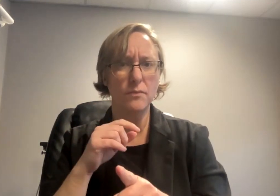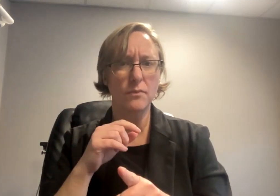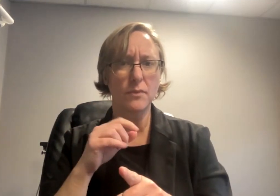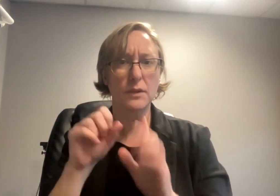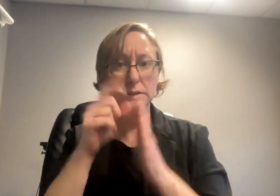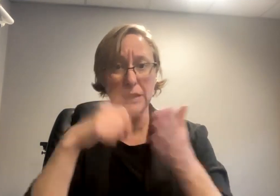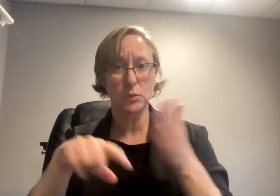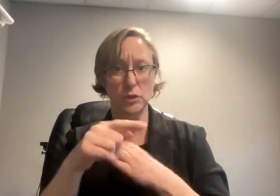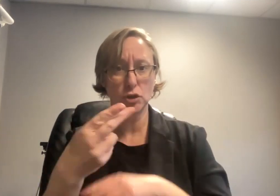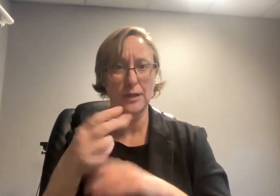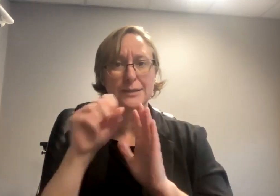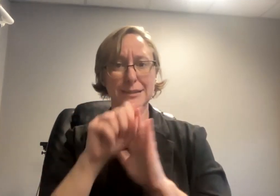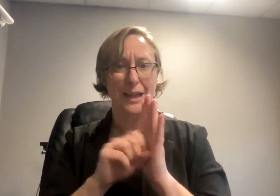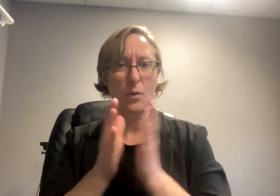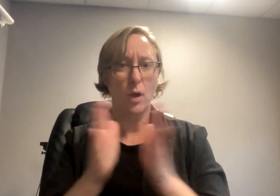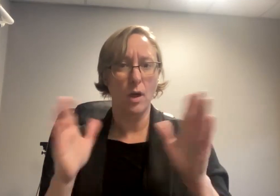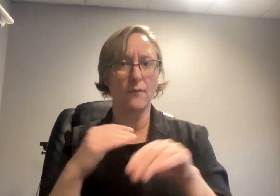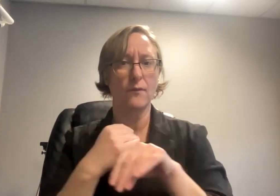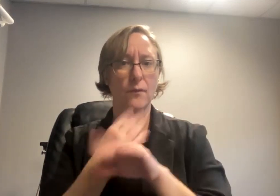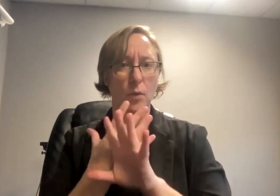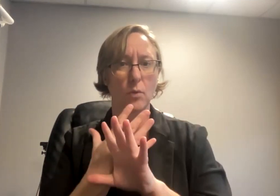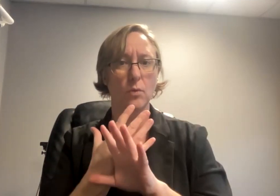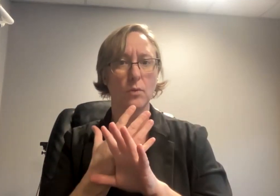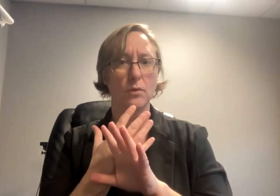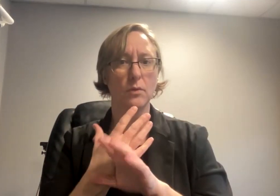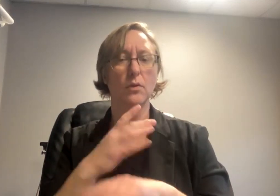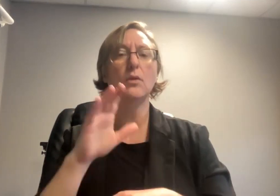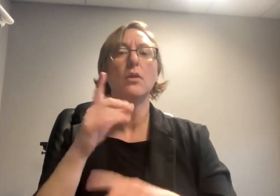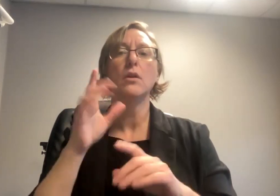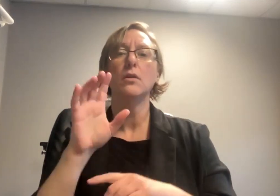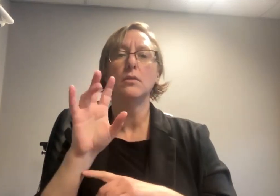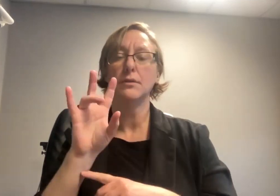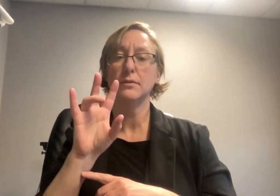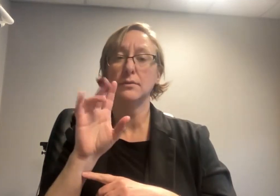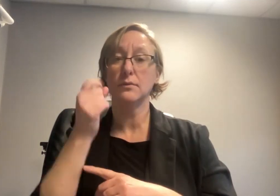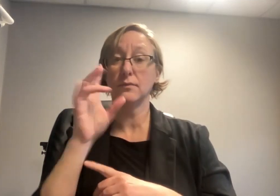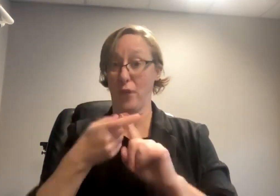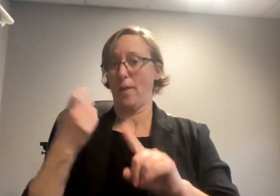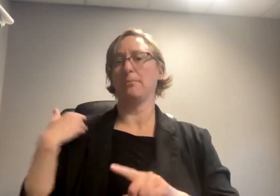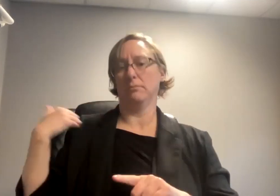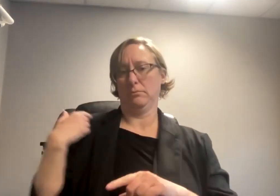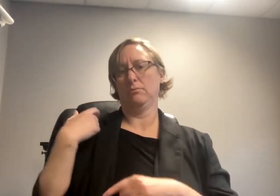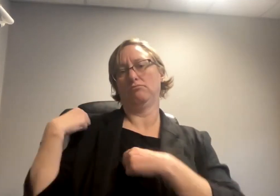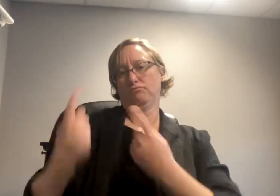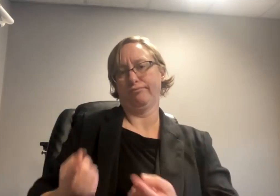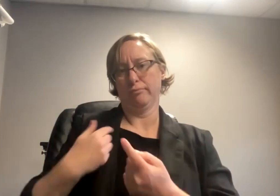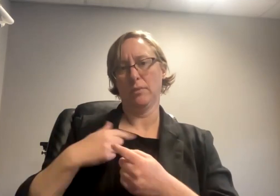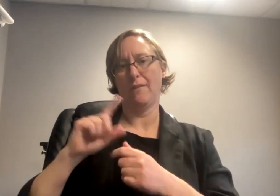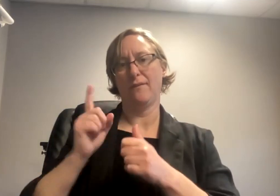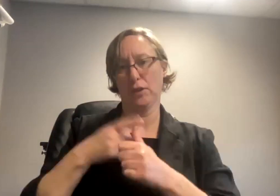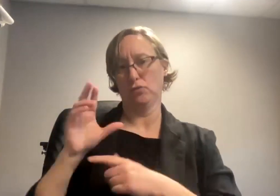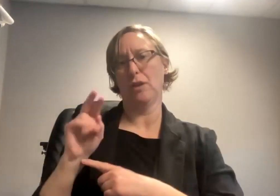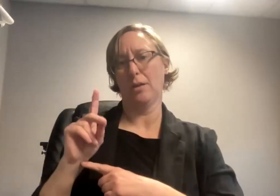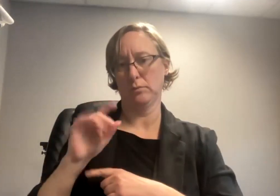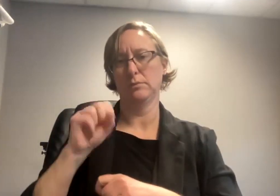Plenty. So is this going to be statewide? Yes, statewide, or tomorrow's, or whenever that is, next week